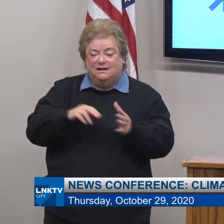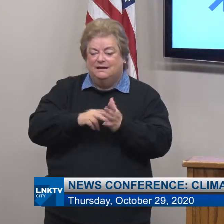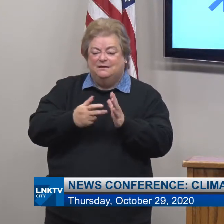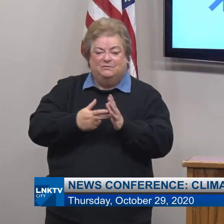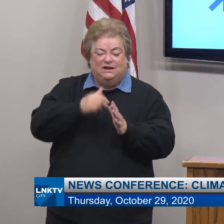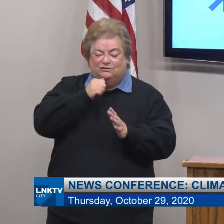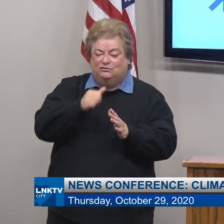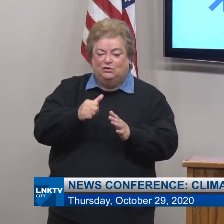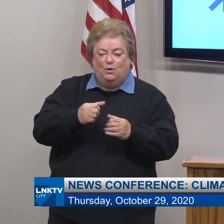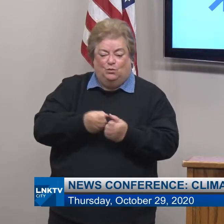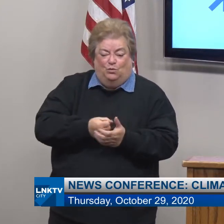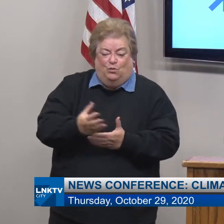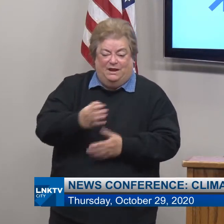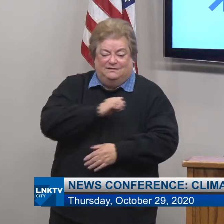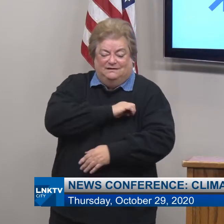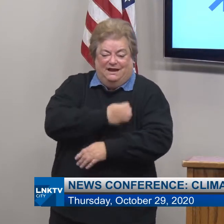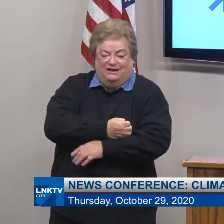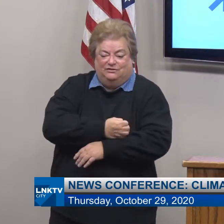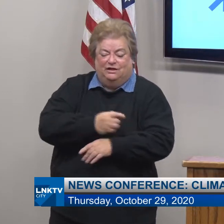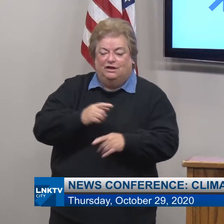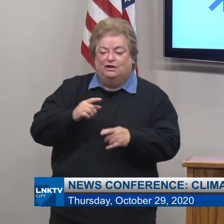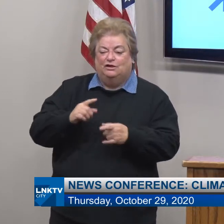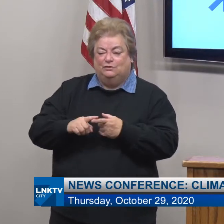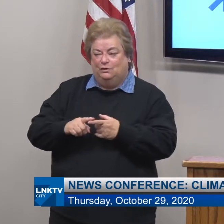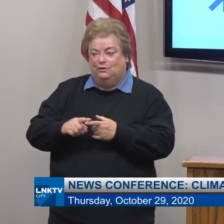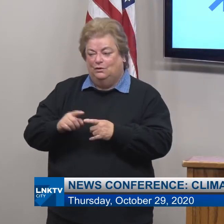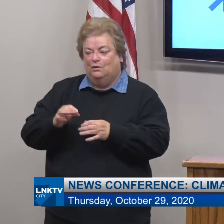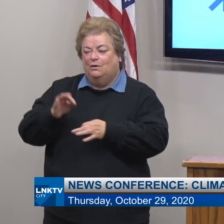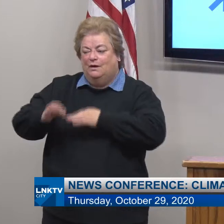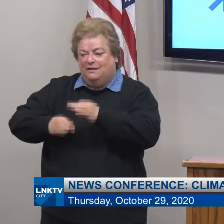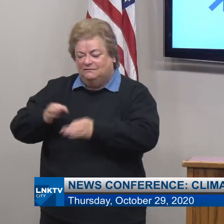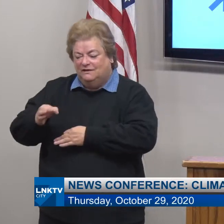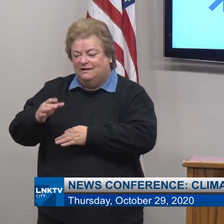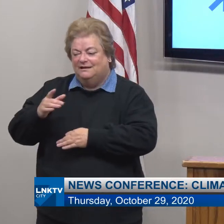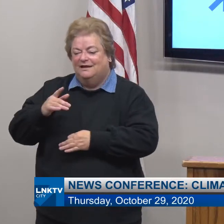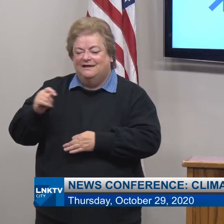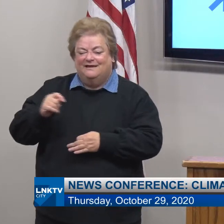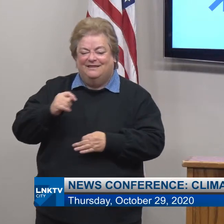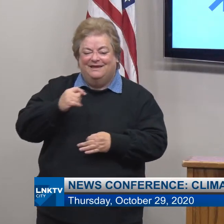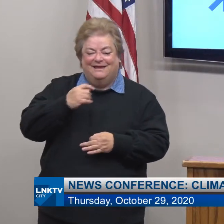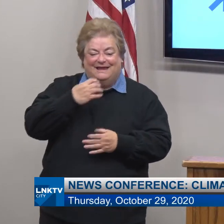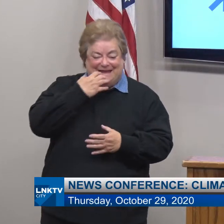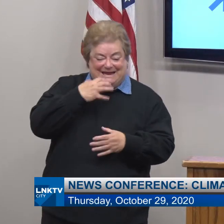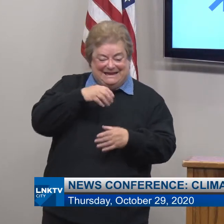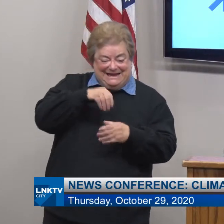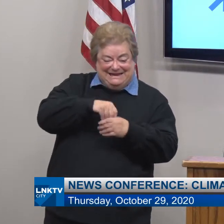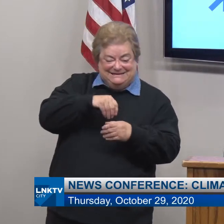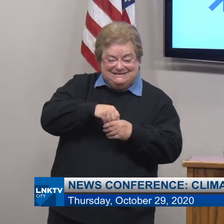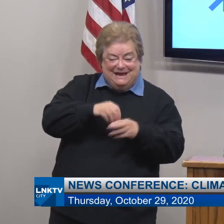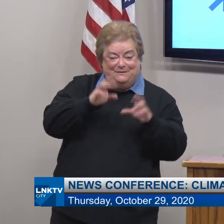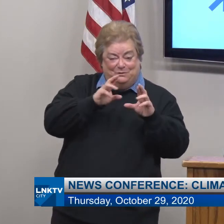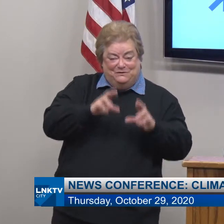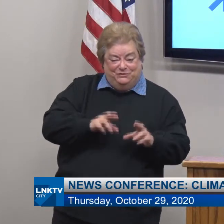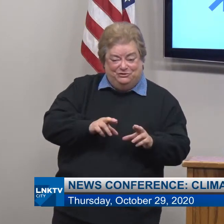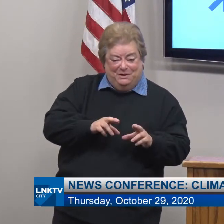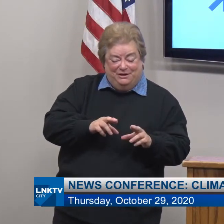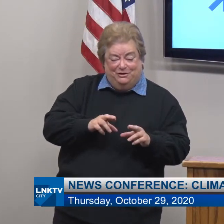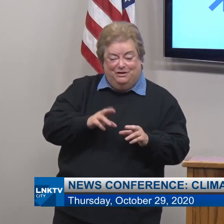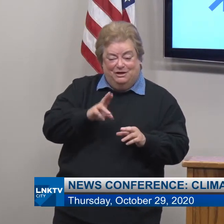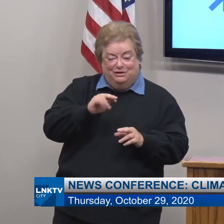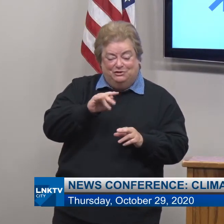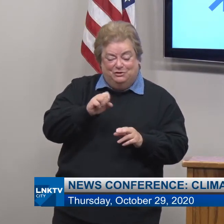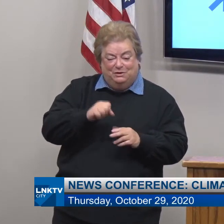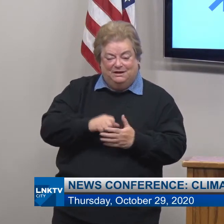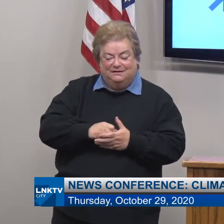waste additional energy to offset the lighting heat in refrigerated cases to keep the cases cool. At some stores,